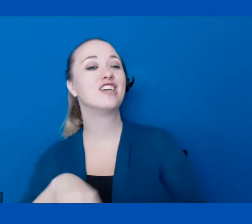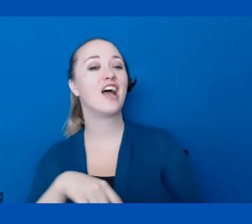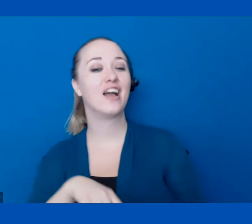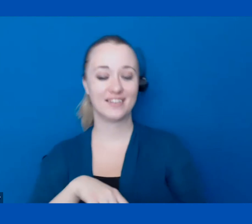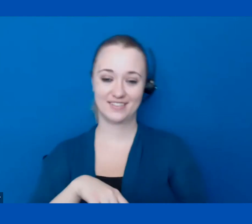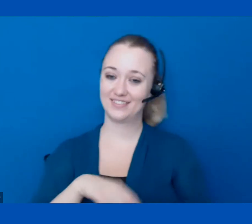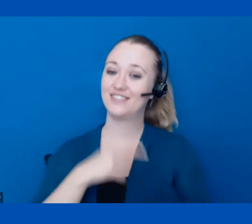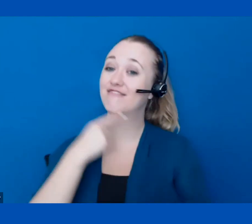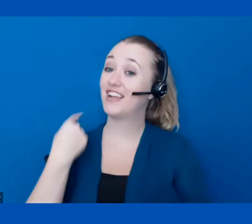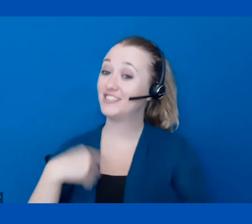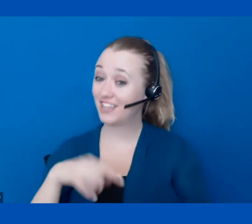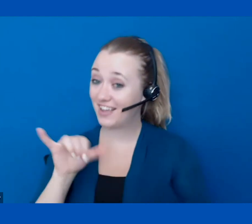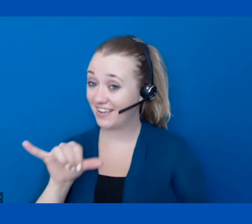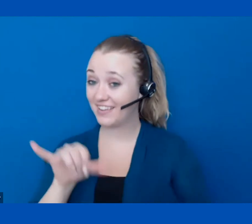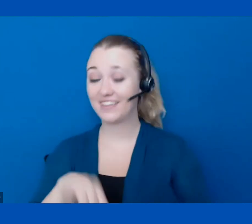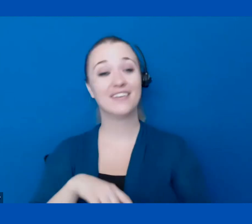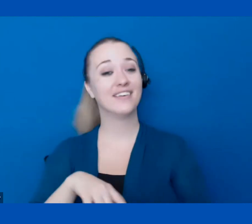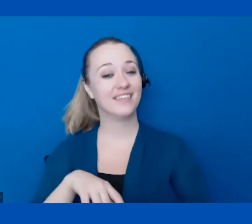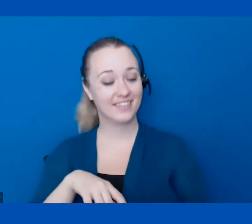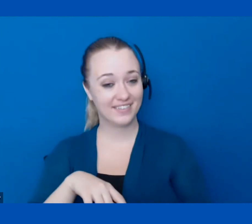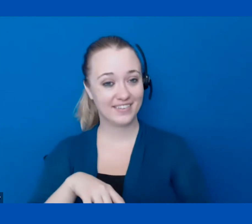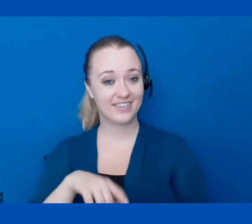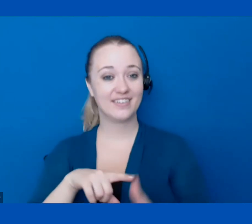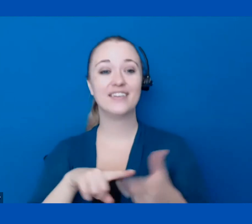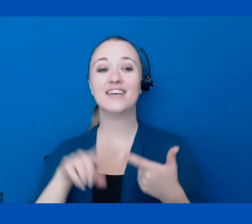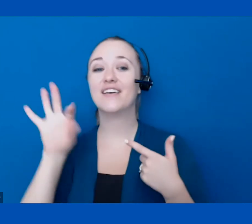Russia. Cool. Florida.